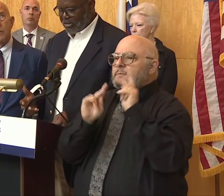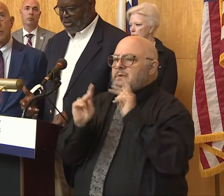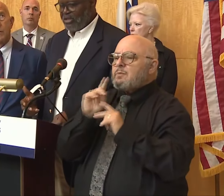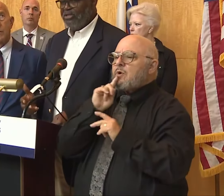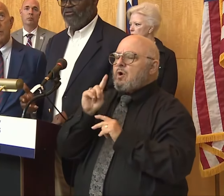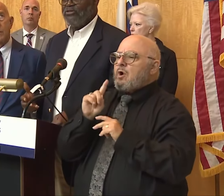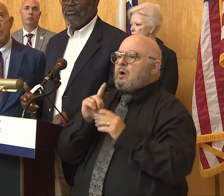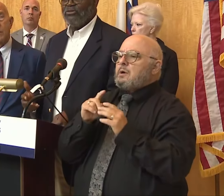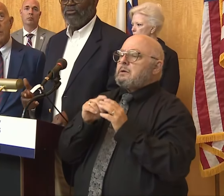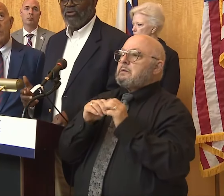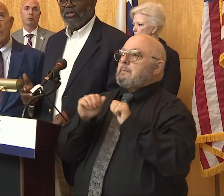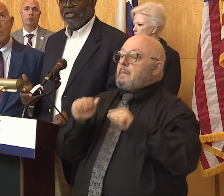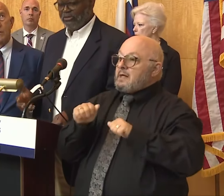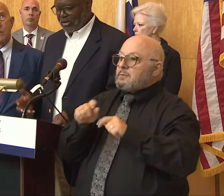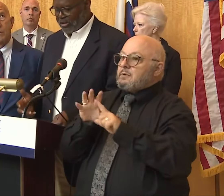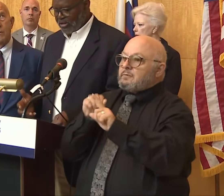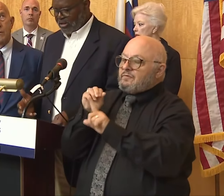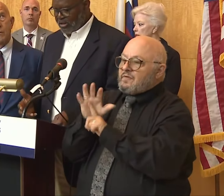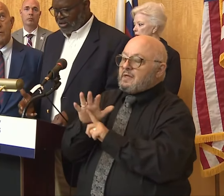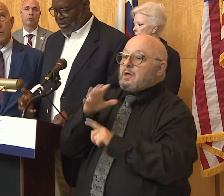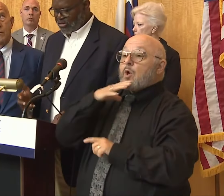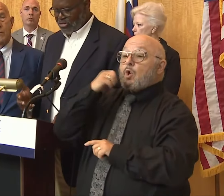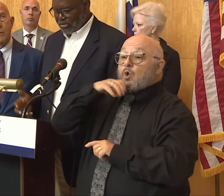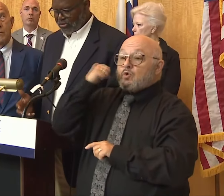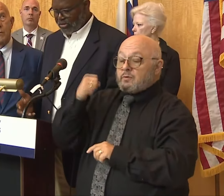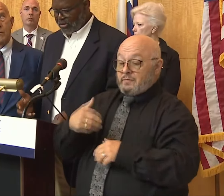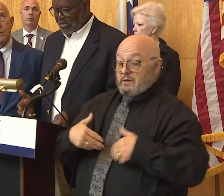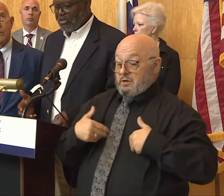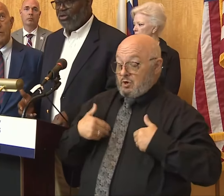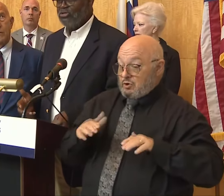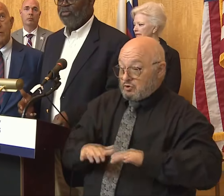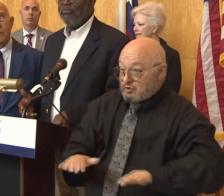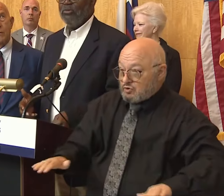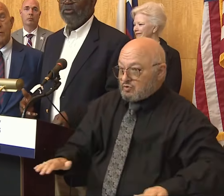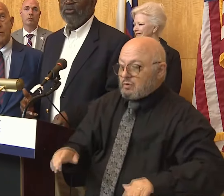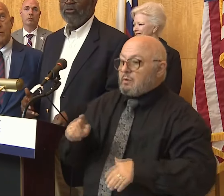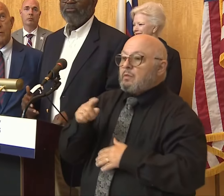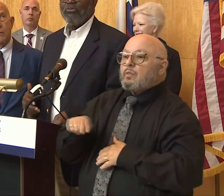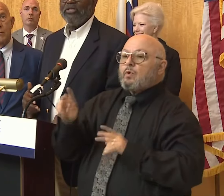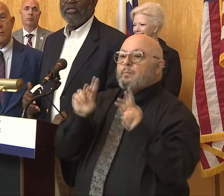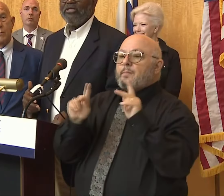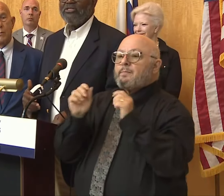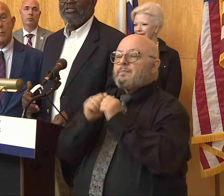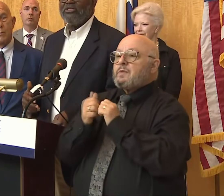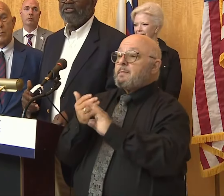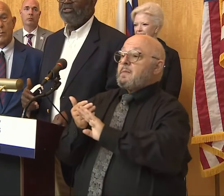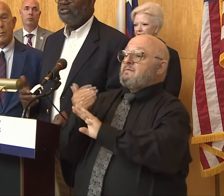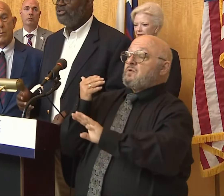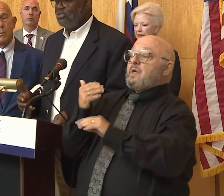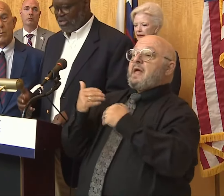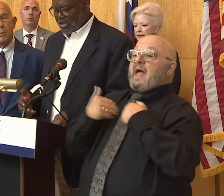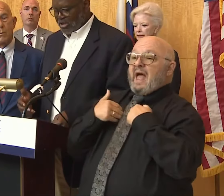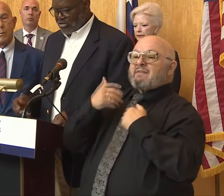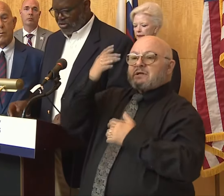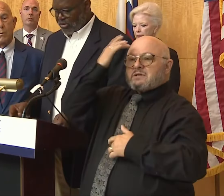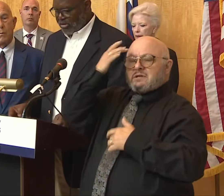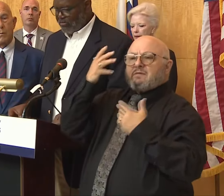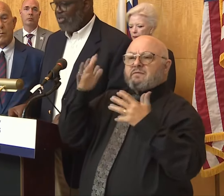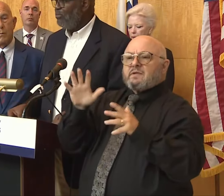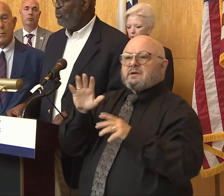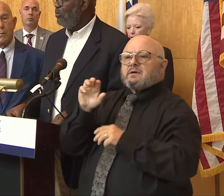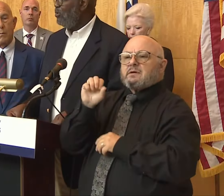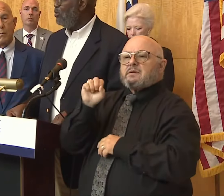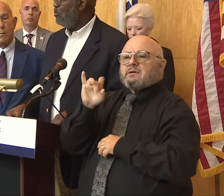circumstances. Individuals who are elderly, young children, those people with pre-existing conditions, and